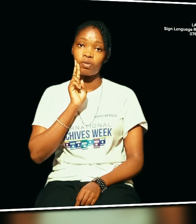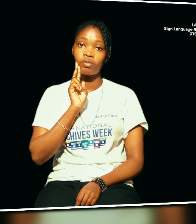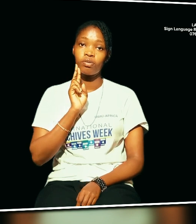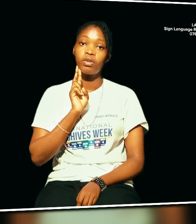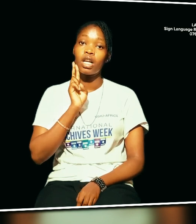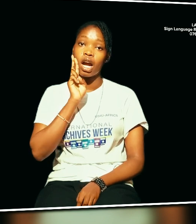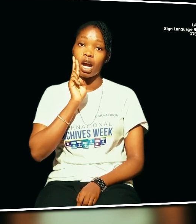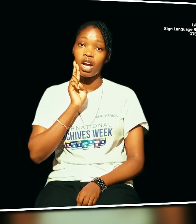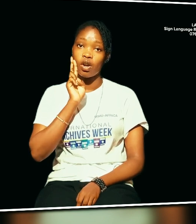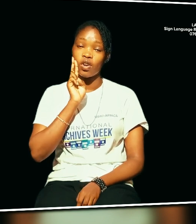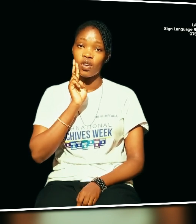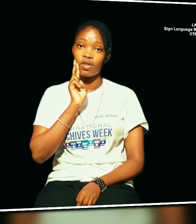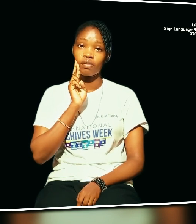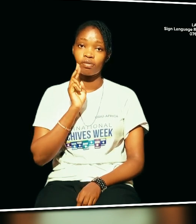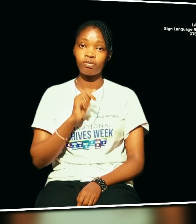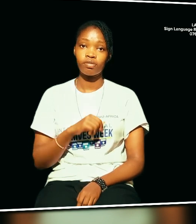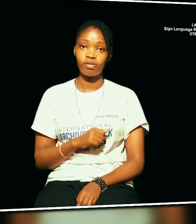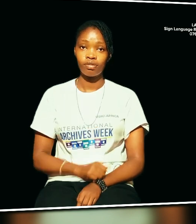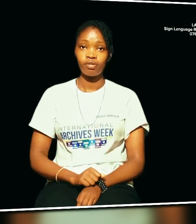Uncle.